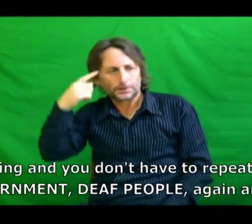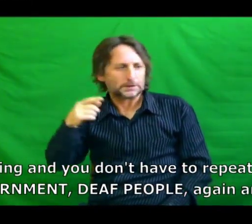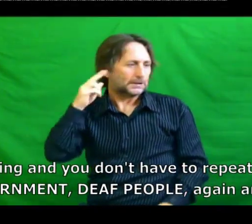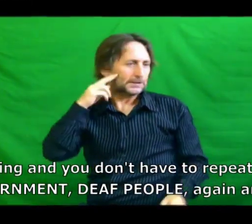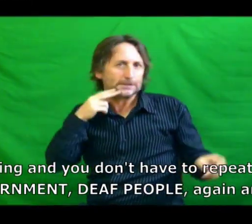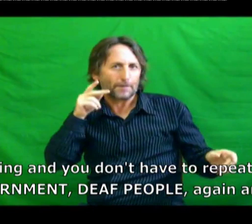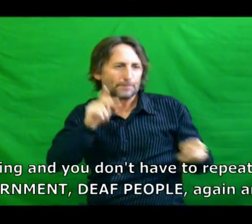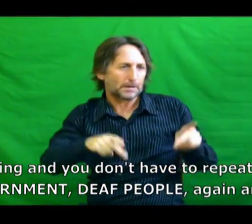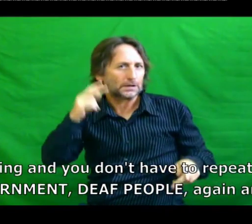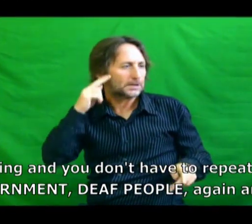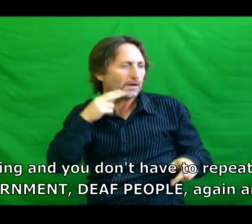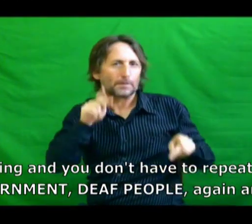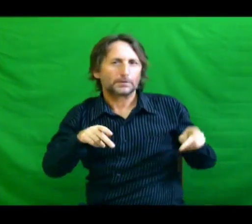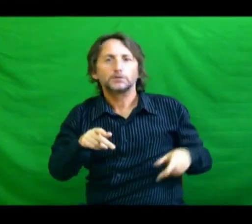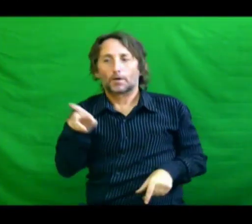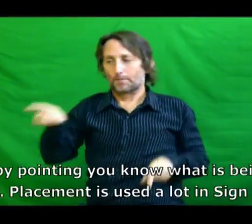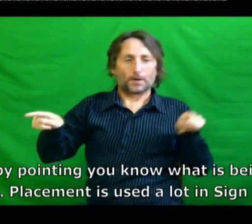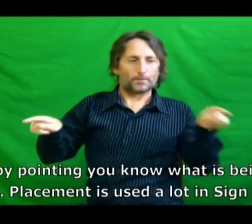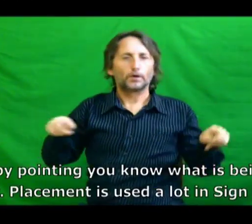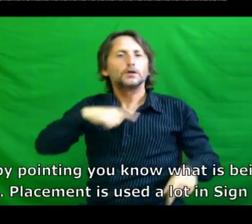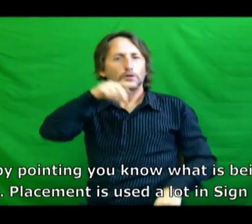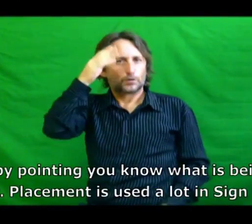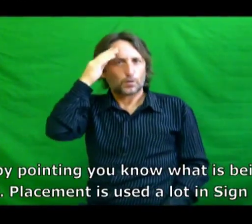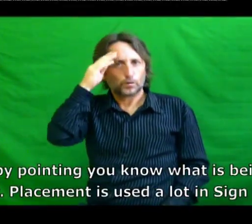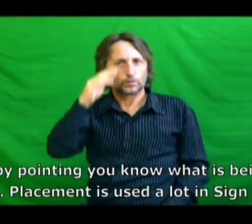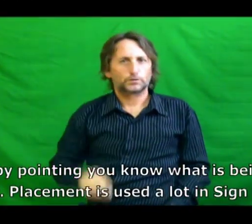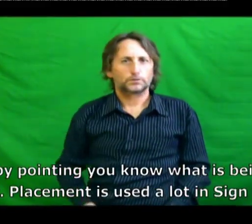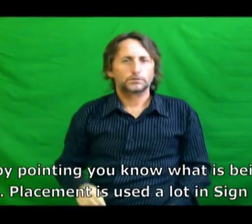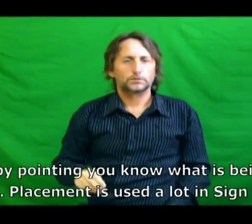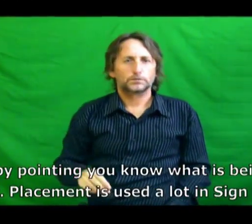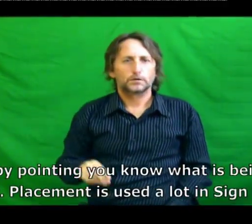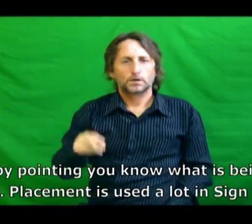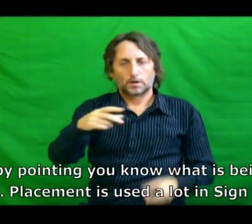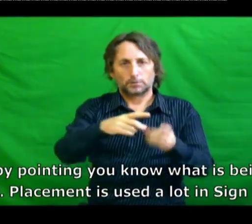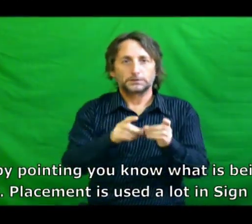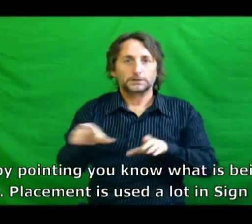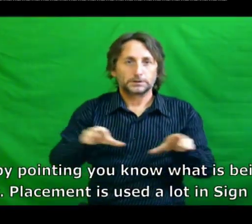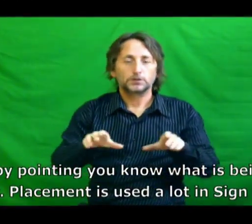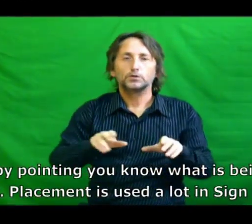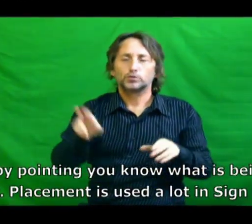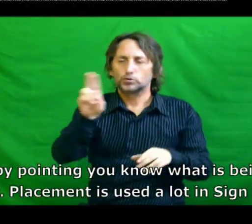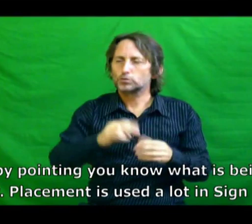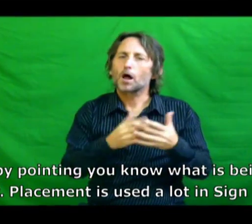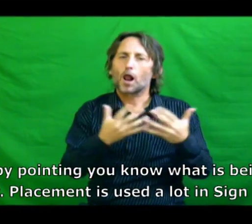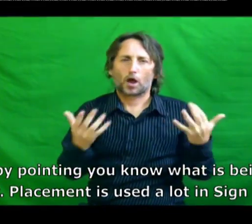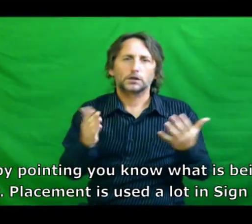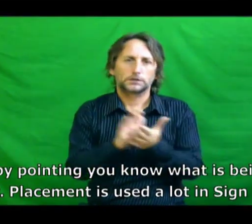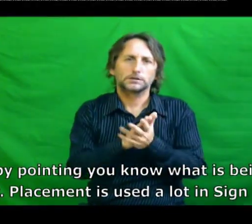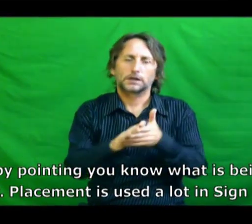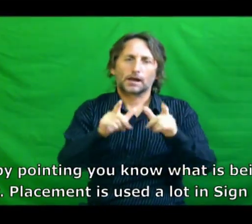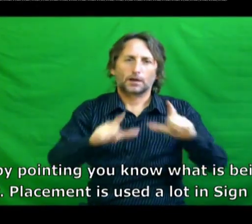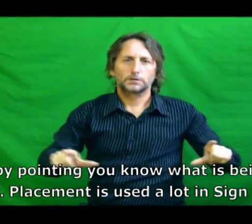Just by pointing, you know what is being talked about. And placement is used a lot in sign language.